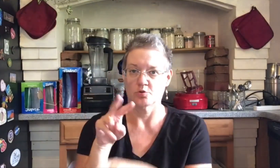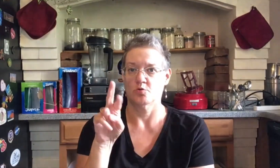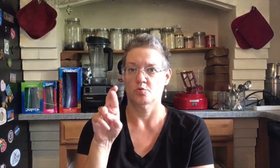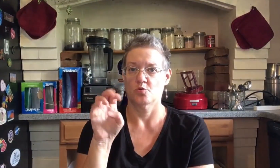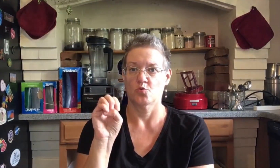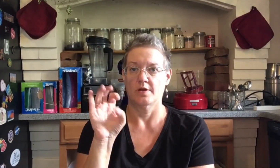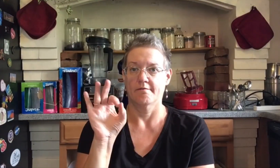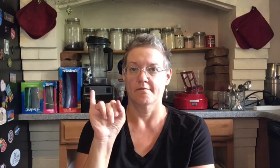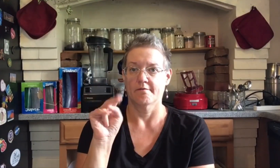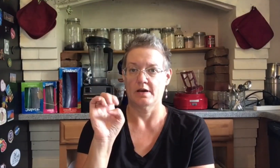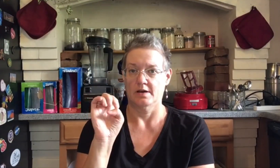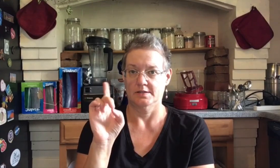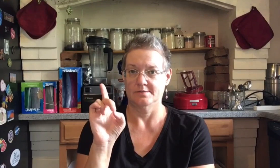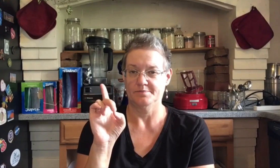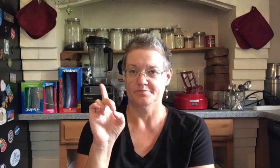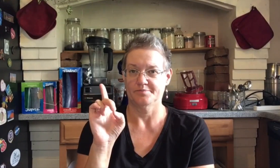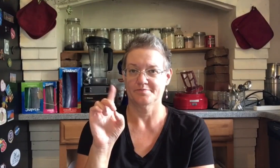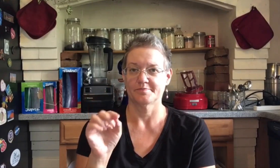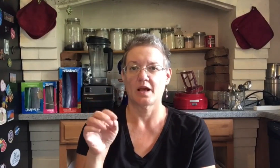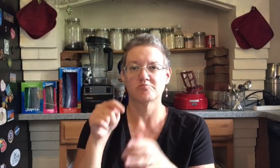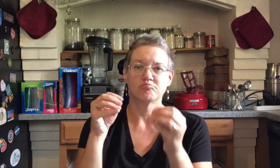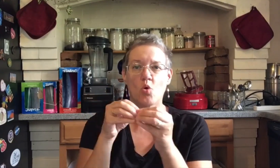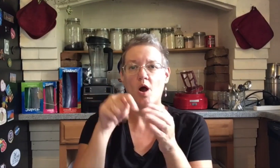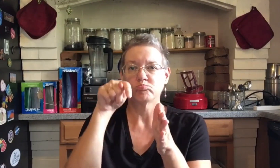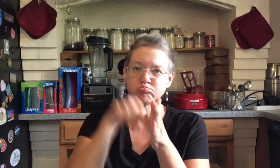Last, naturally refined.